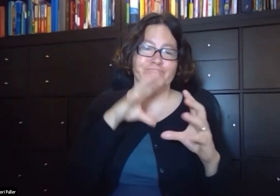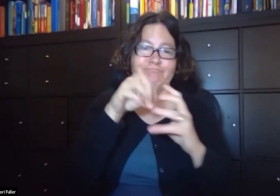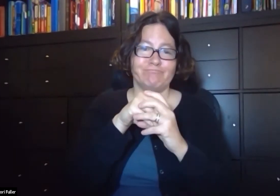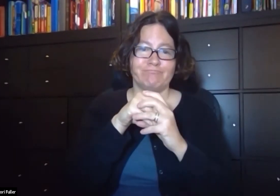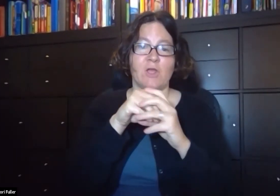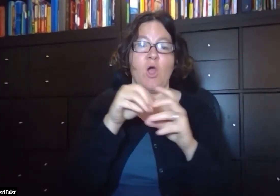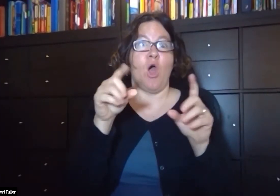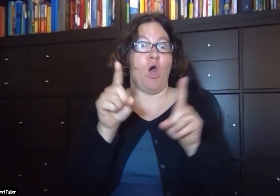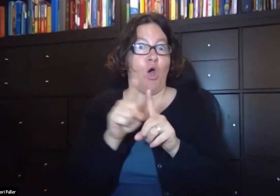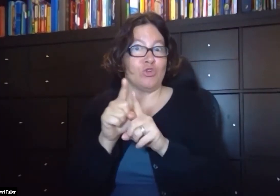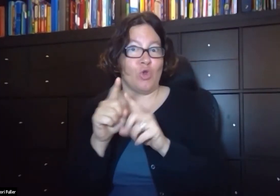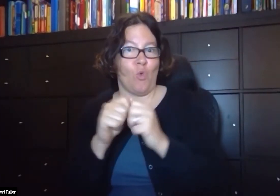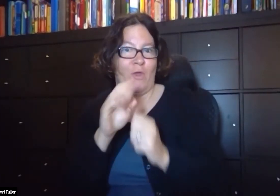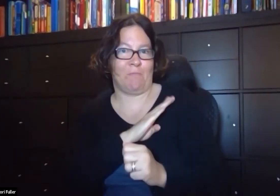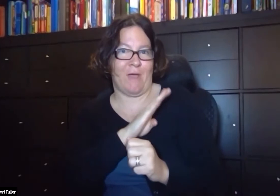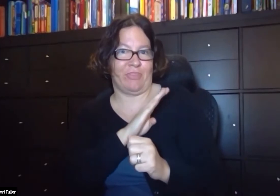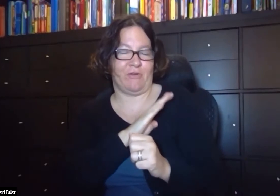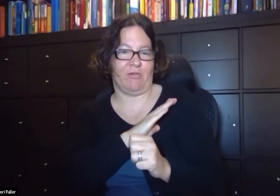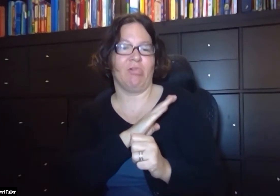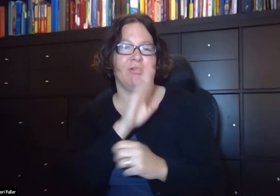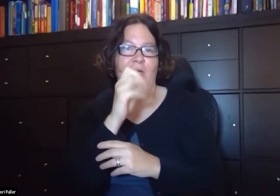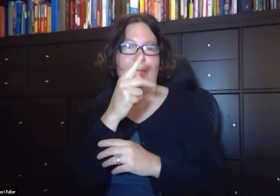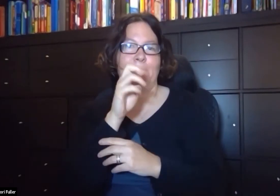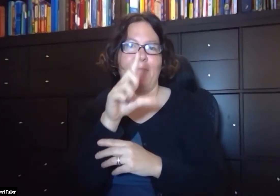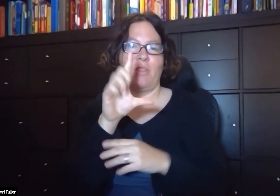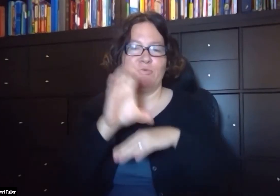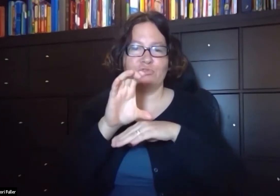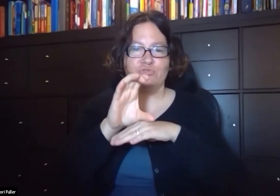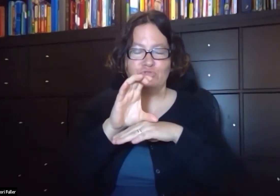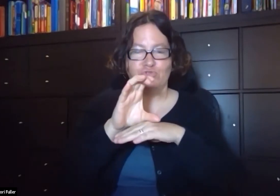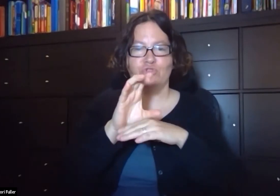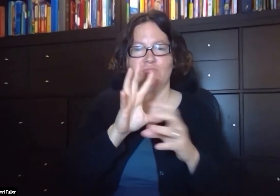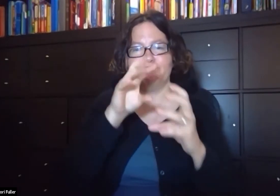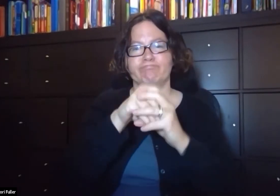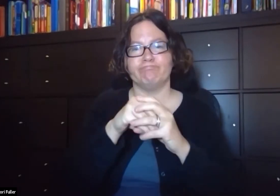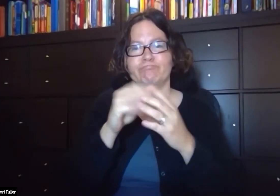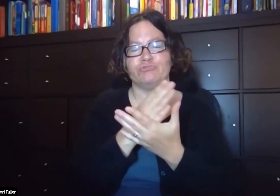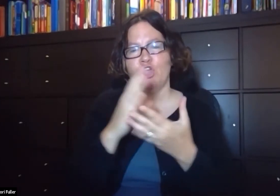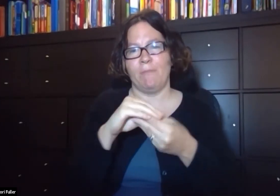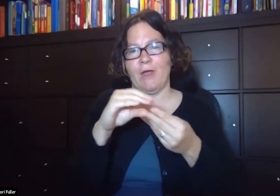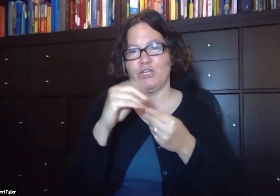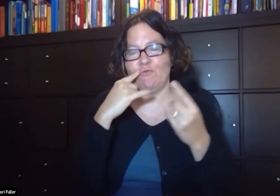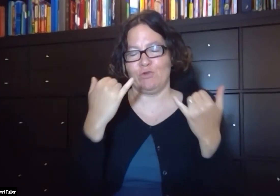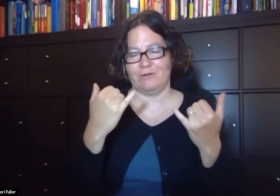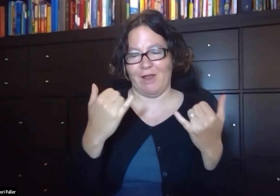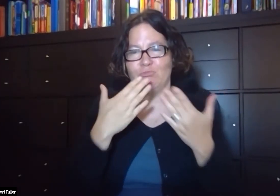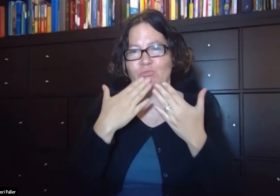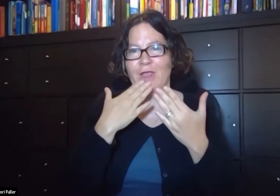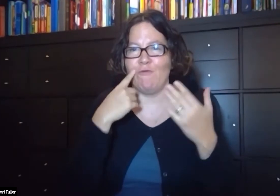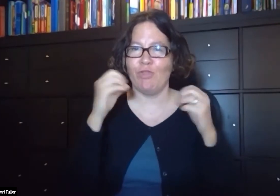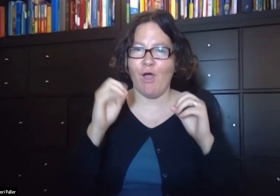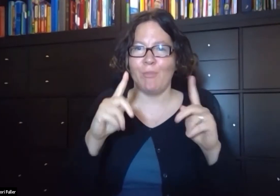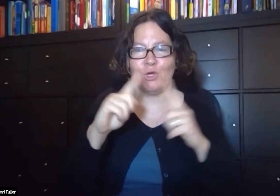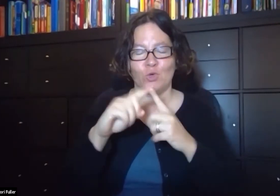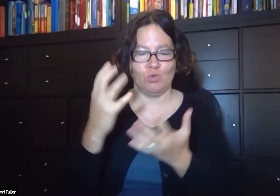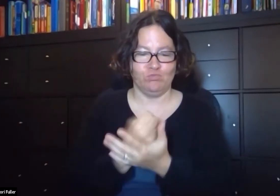Deacon Dorothy for allowing me to participate here at Bread of Life, Deaf Lutheran Church, and at